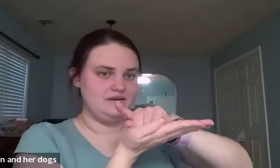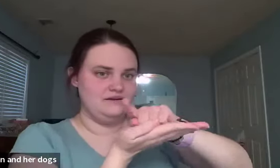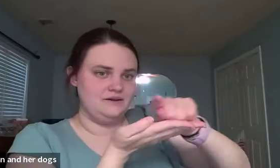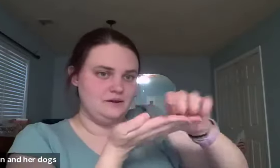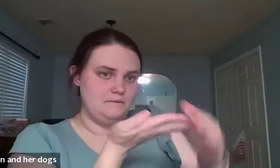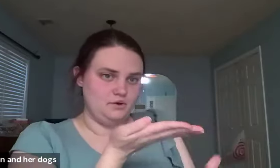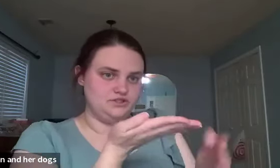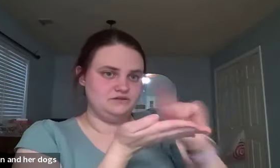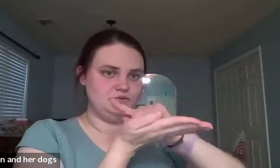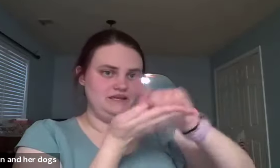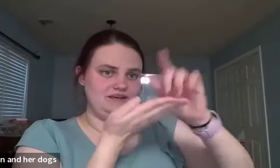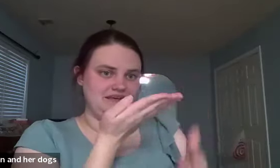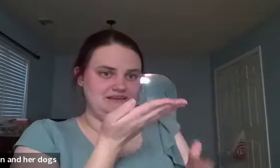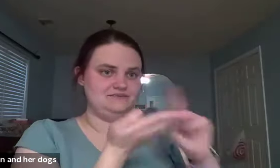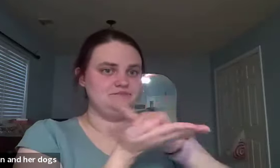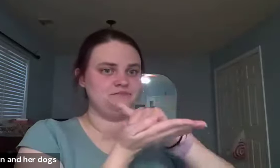like motion. Weekend,